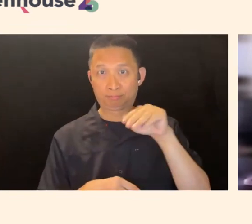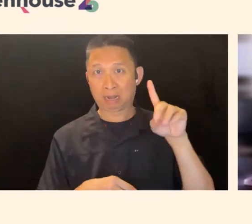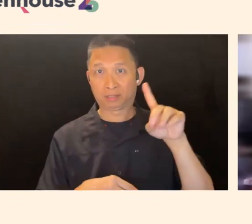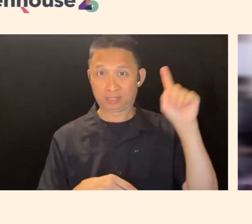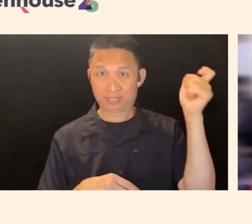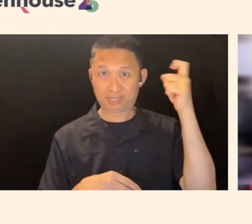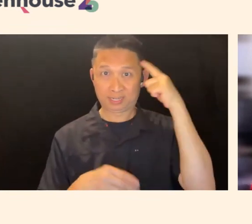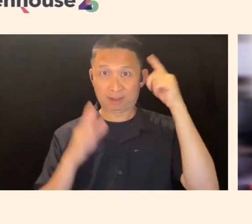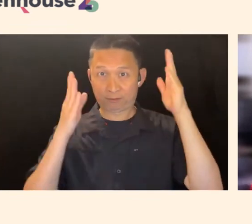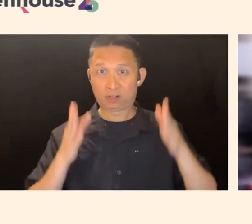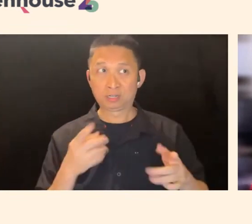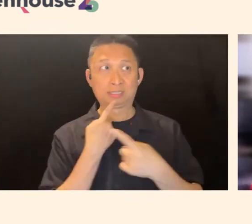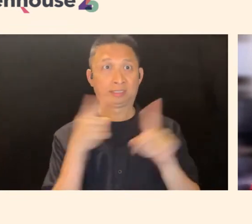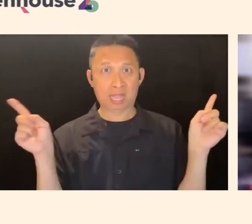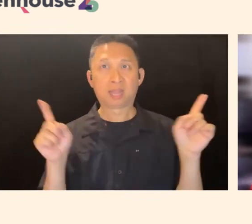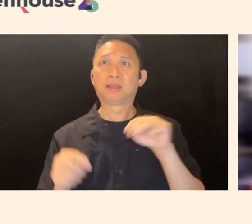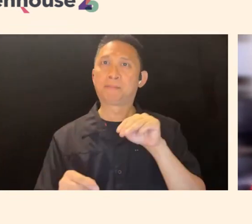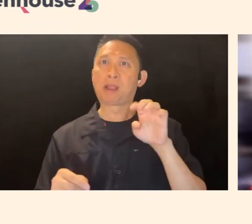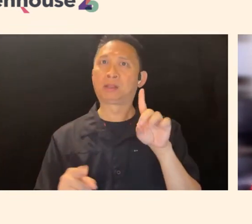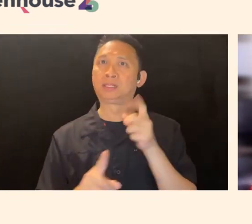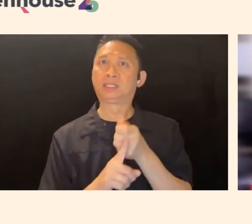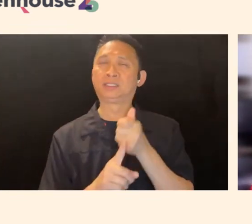sanctuary state. Um,